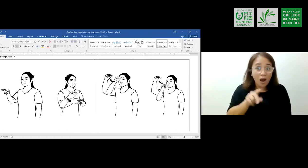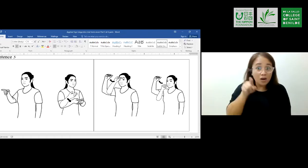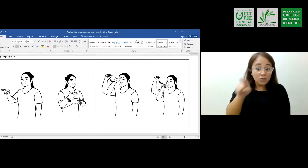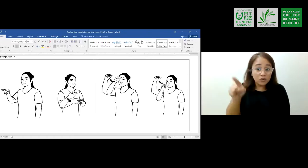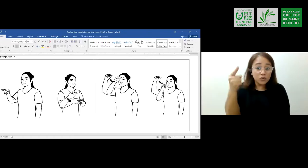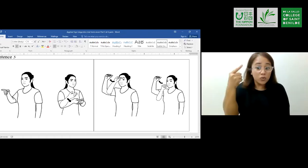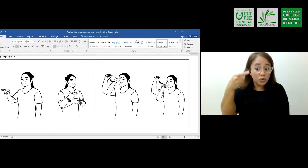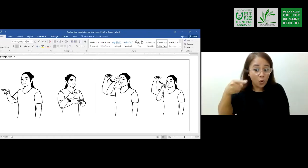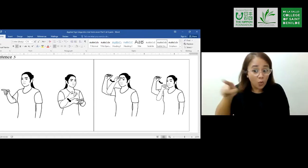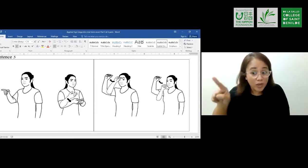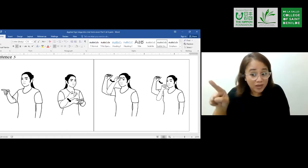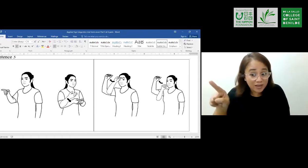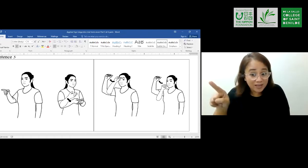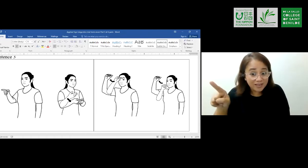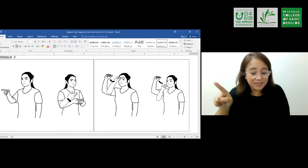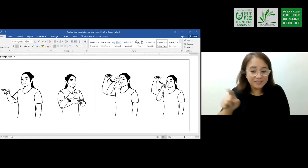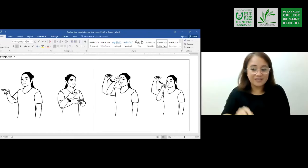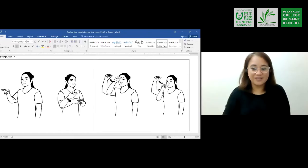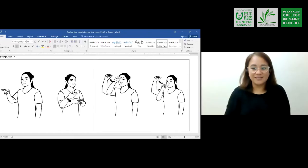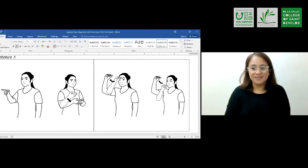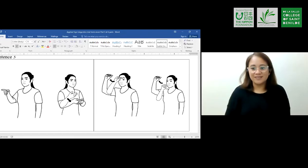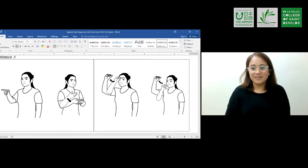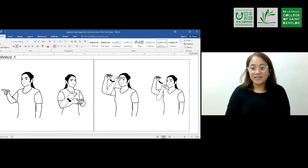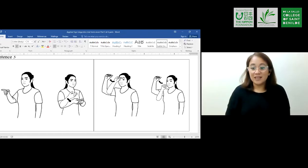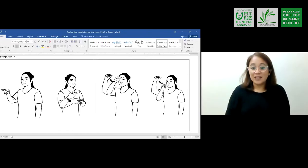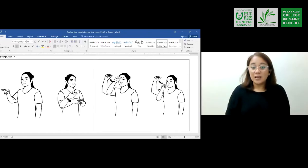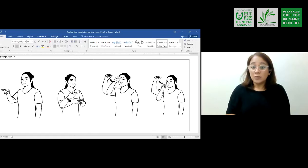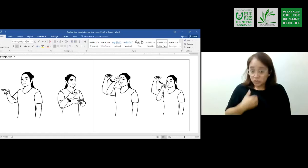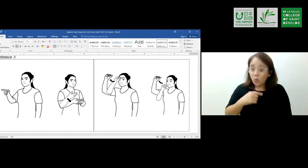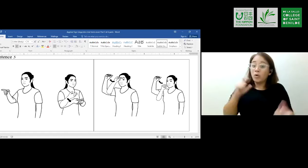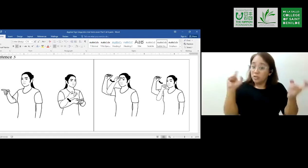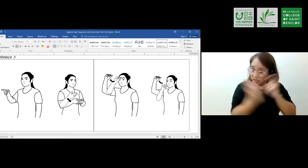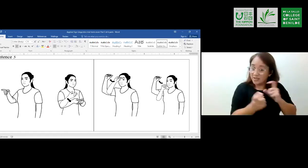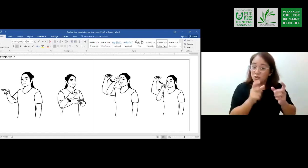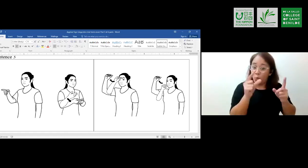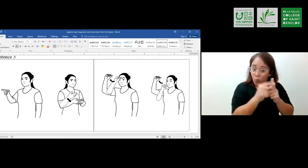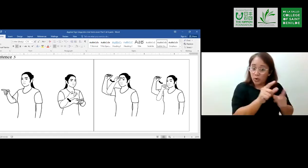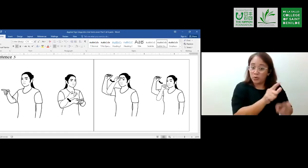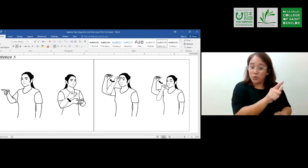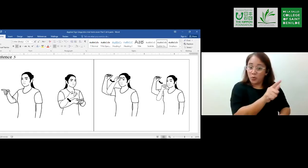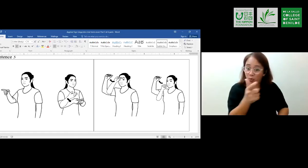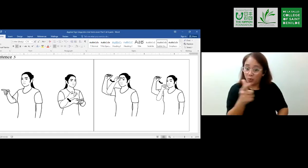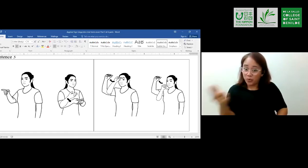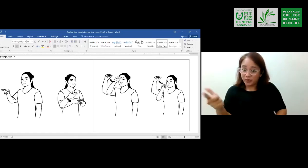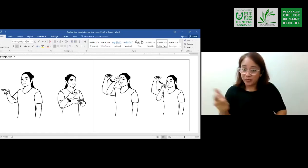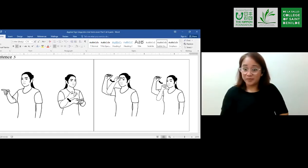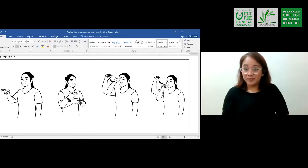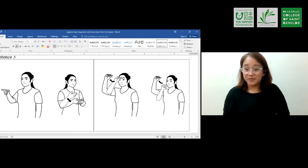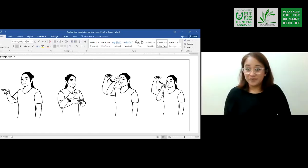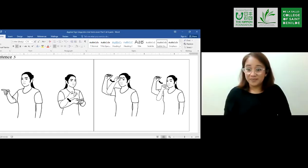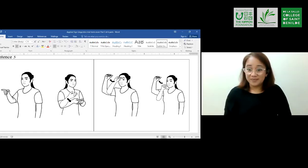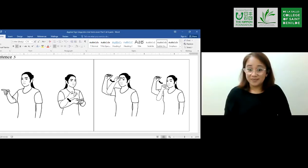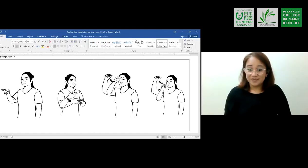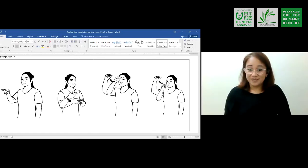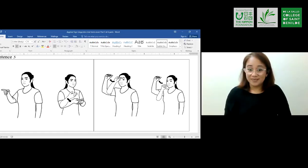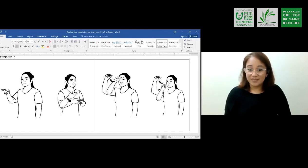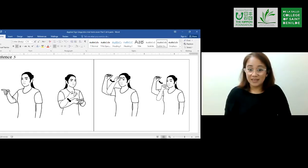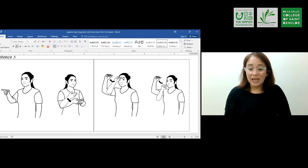When I change the word order. Okay. Now, I could also use a question word